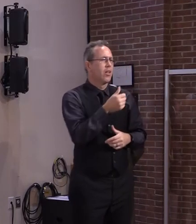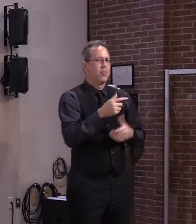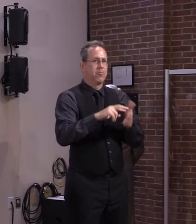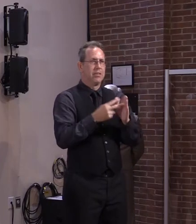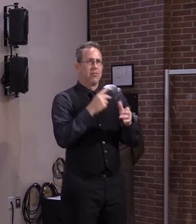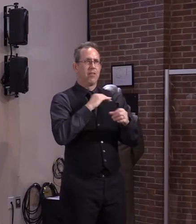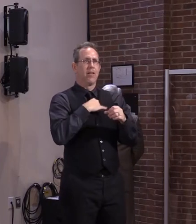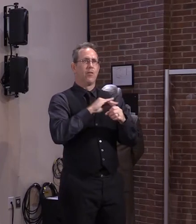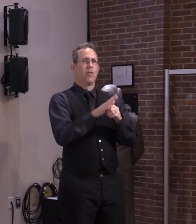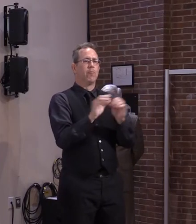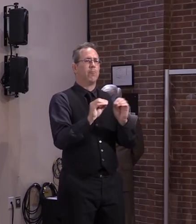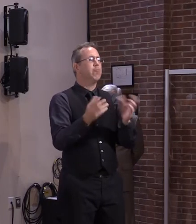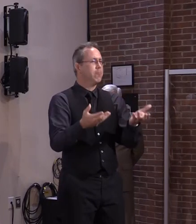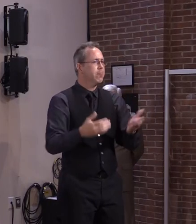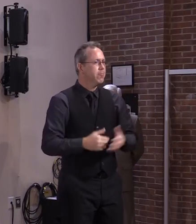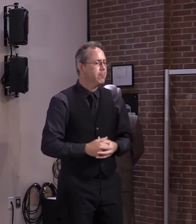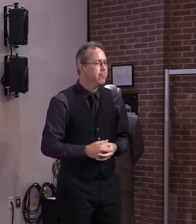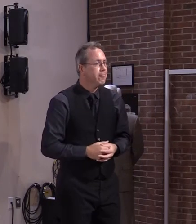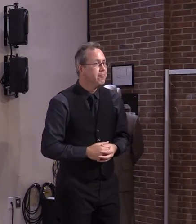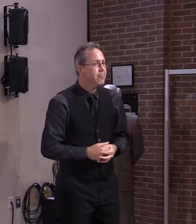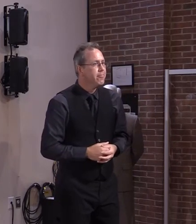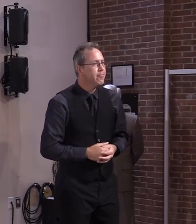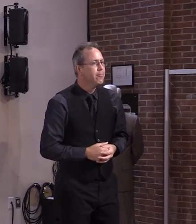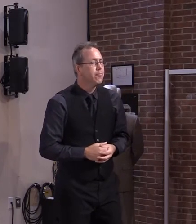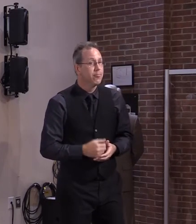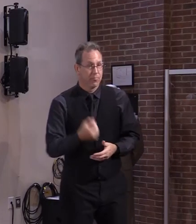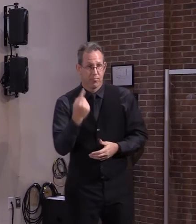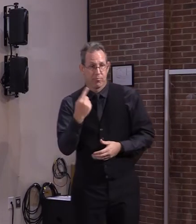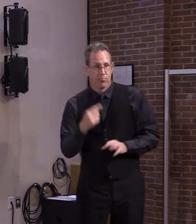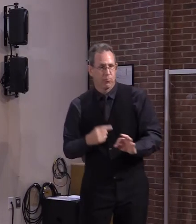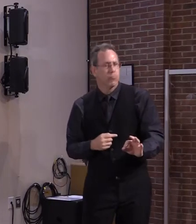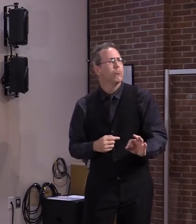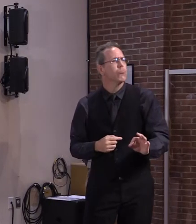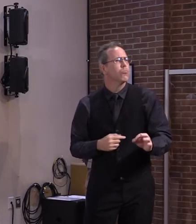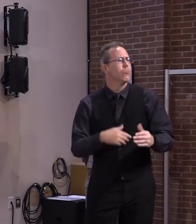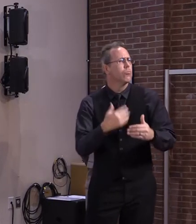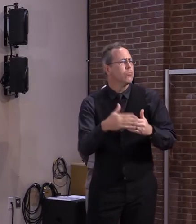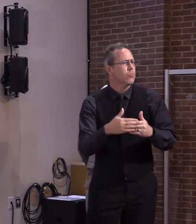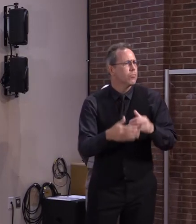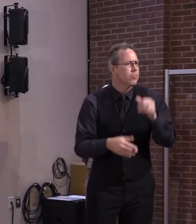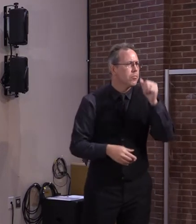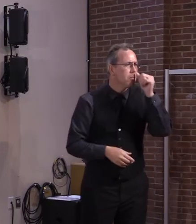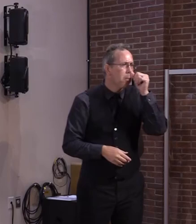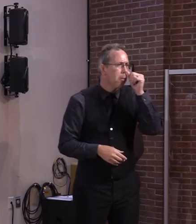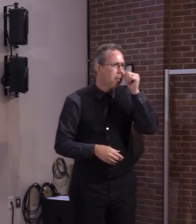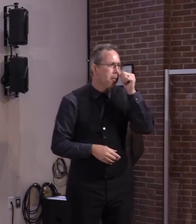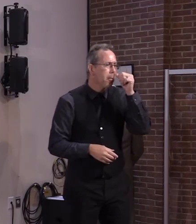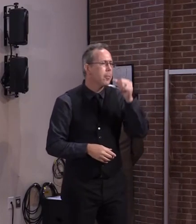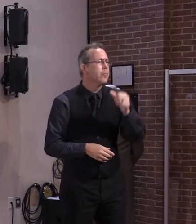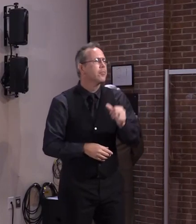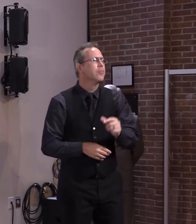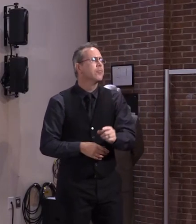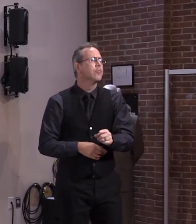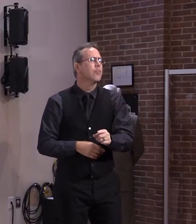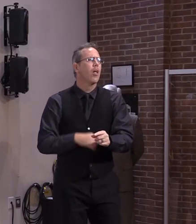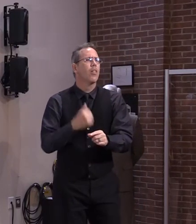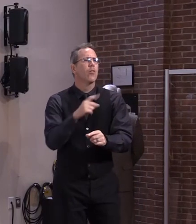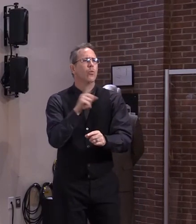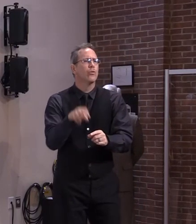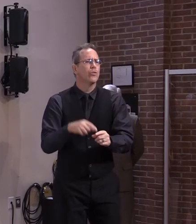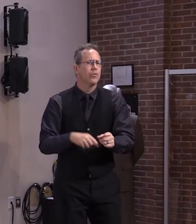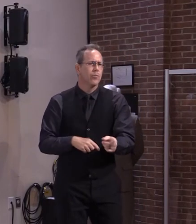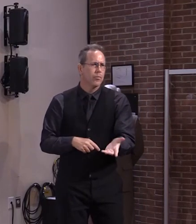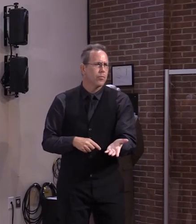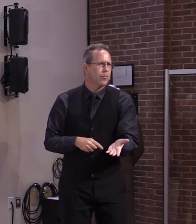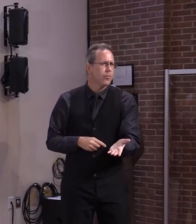Very good to know. Thank you. Governor, a UVM MC nurse told the National TV audience last night that some UVM